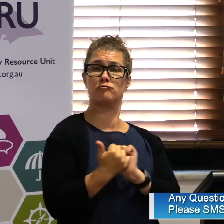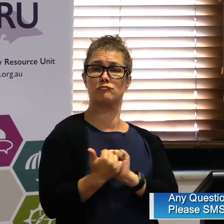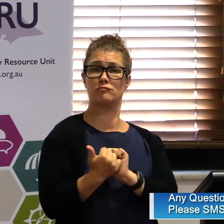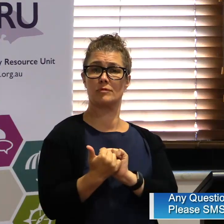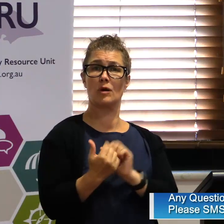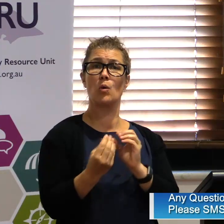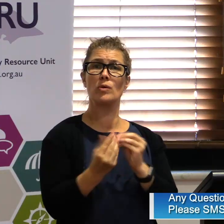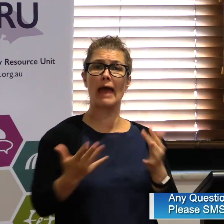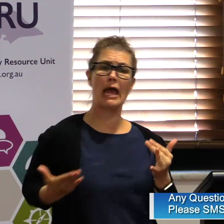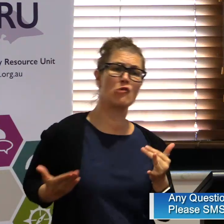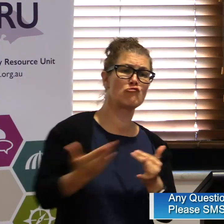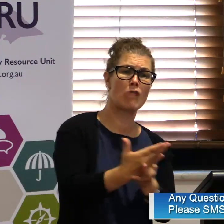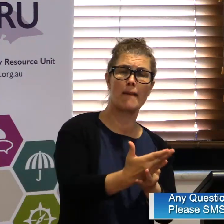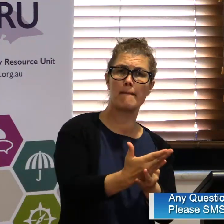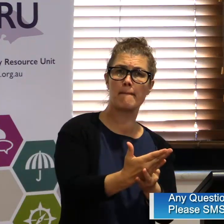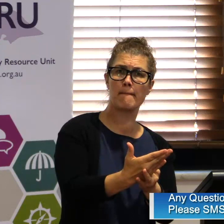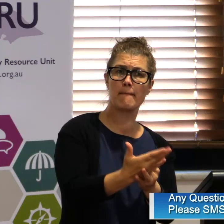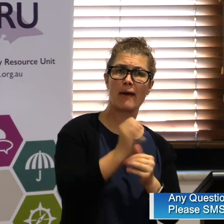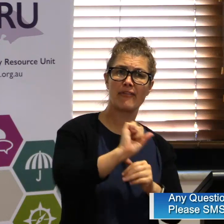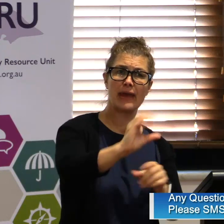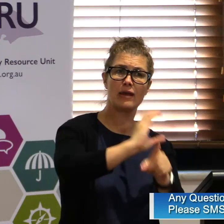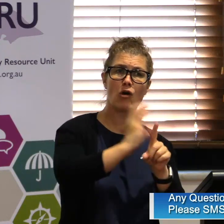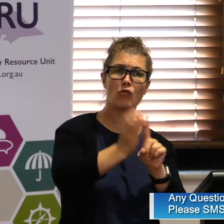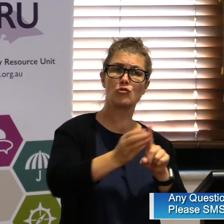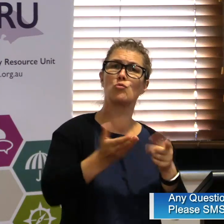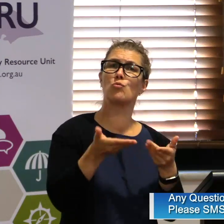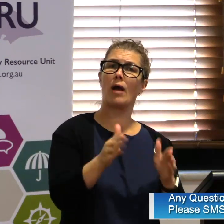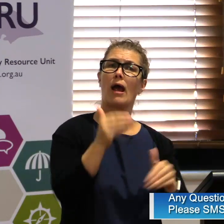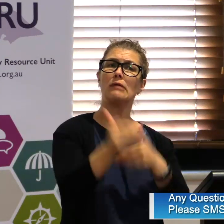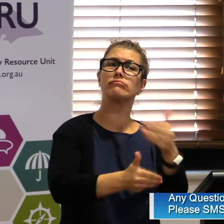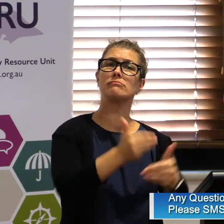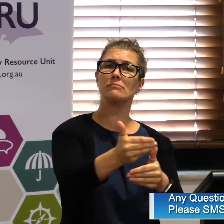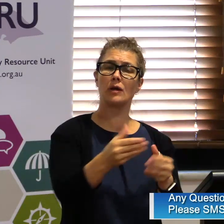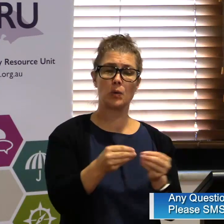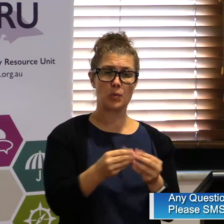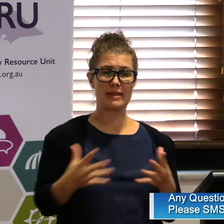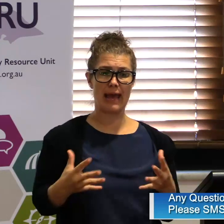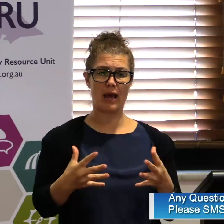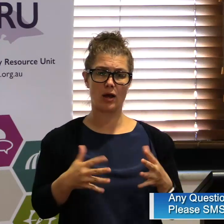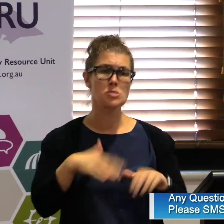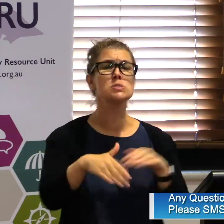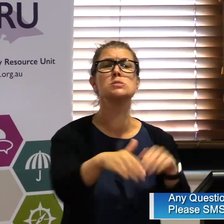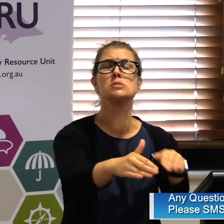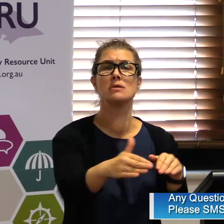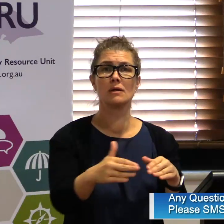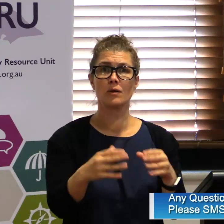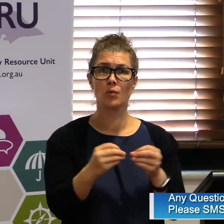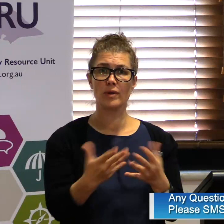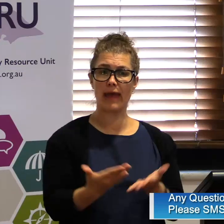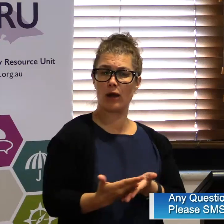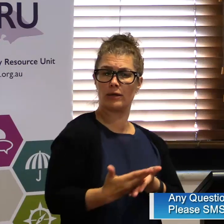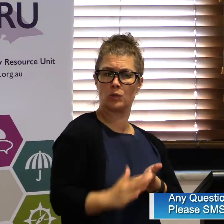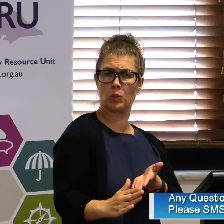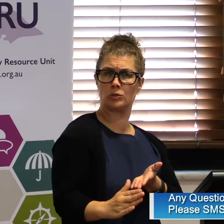without interrupting their cultural norms, without being invasive, without being excluding